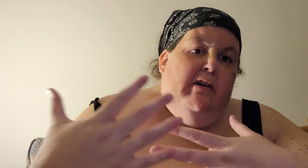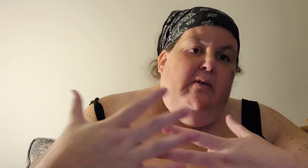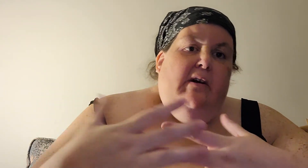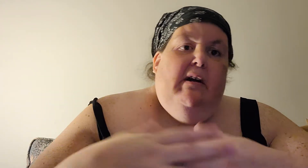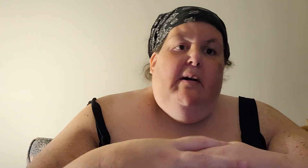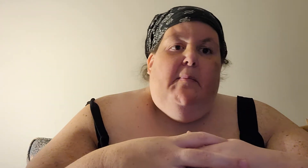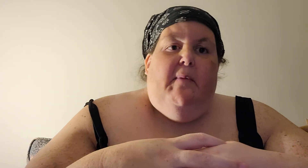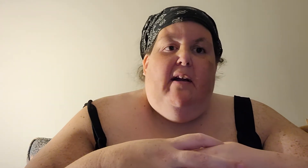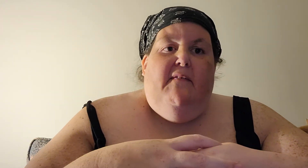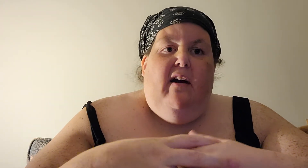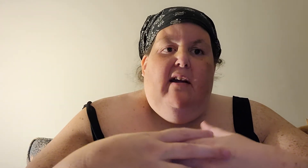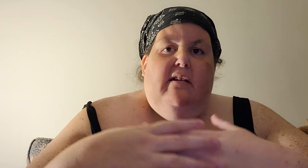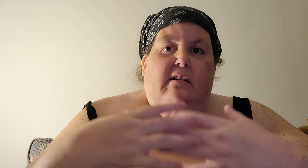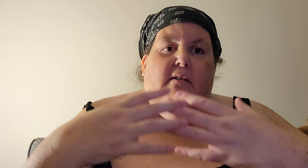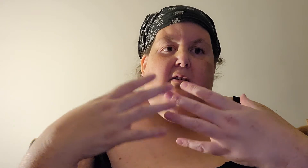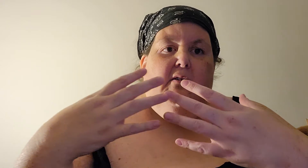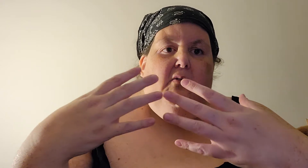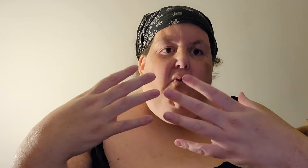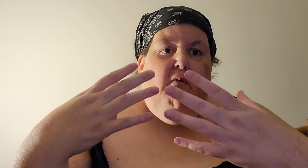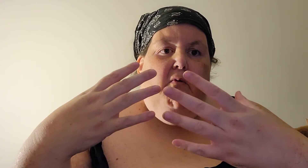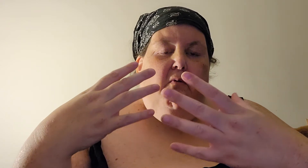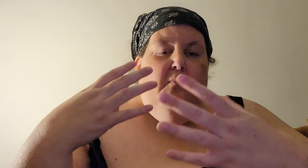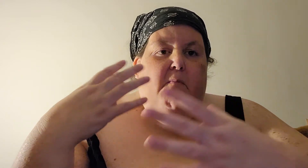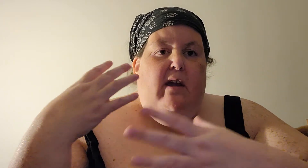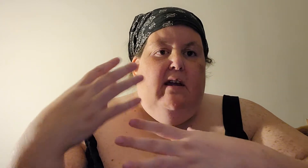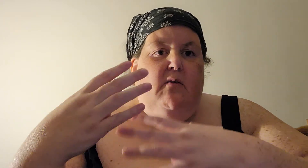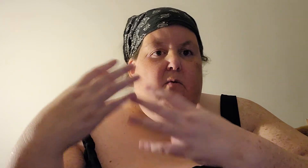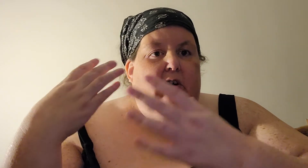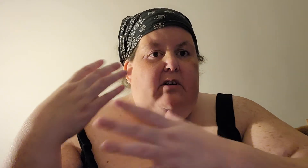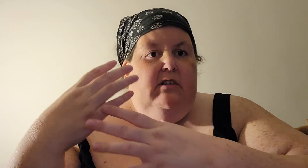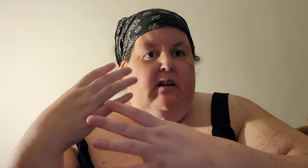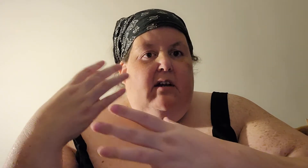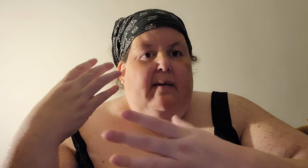to, but I find making words,